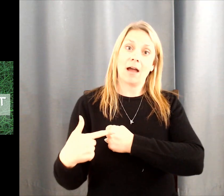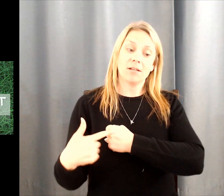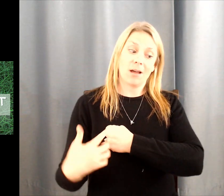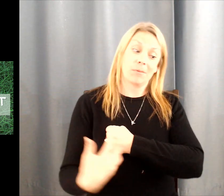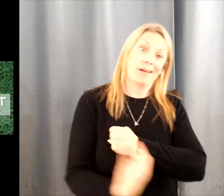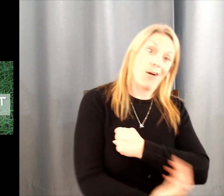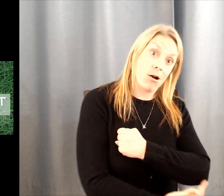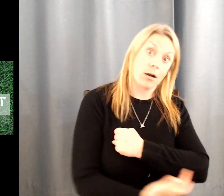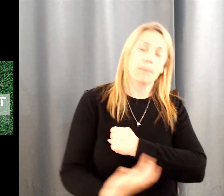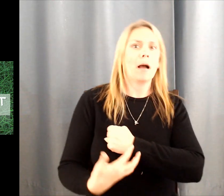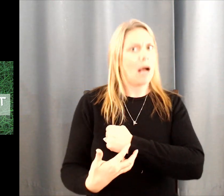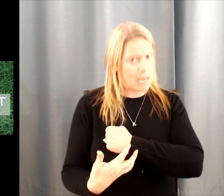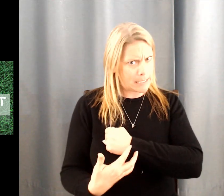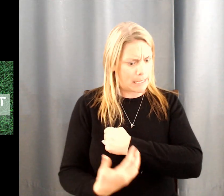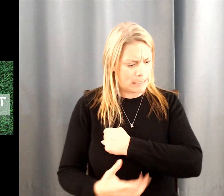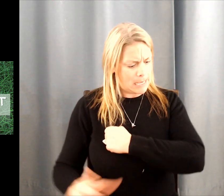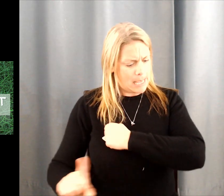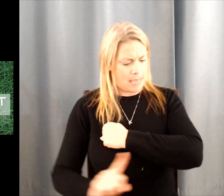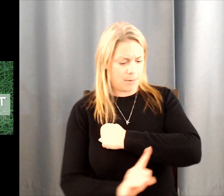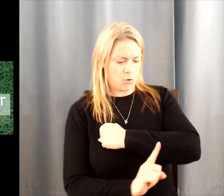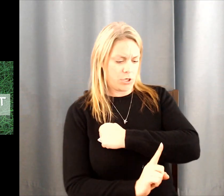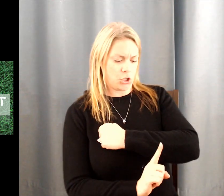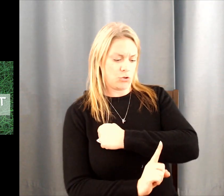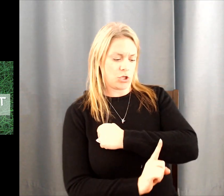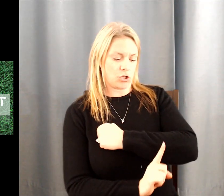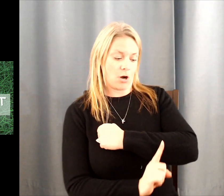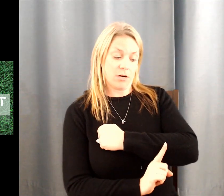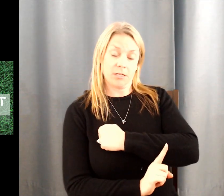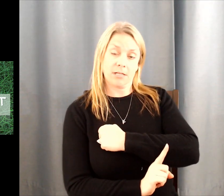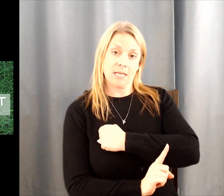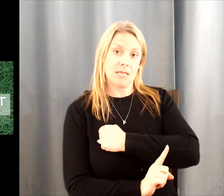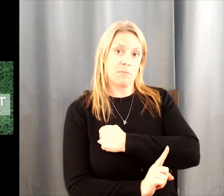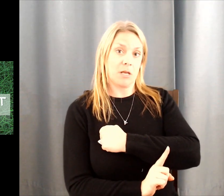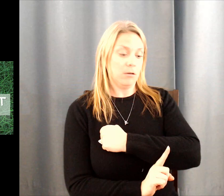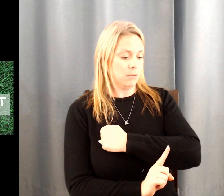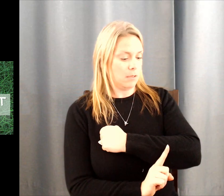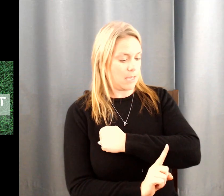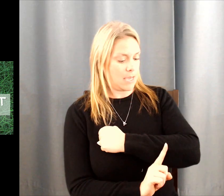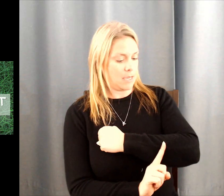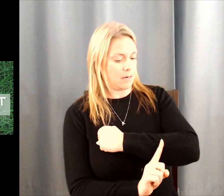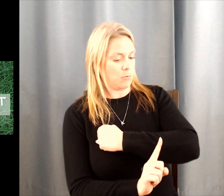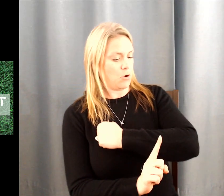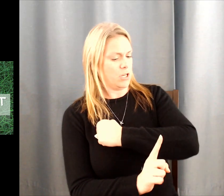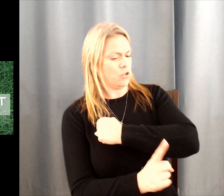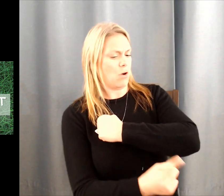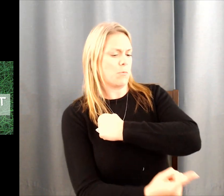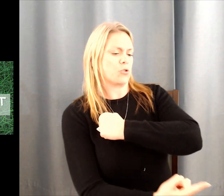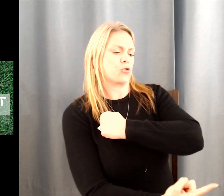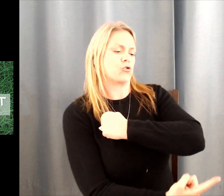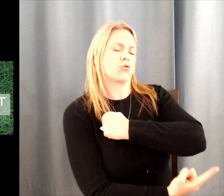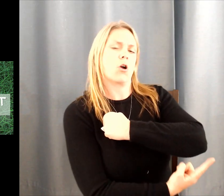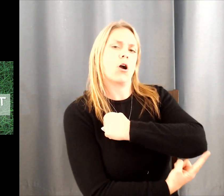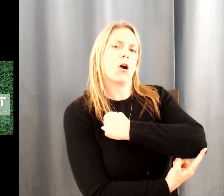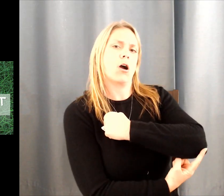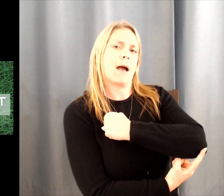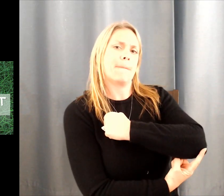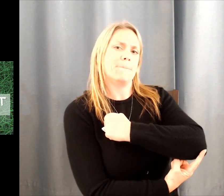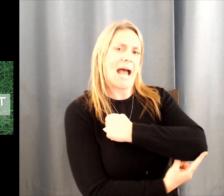non-dominant arm again, and I'm going to start in the middle, and I'm going to almost draw a